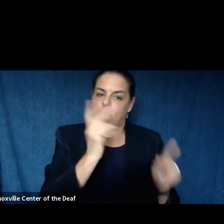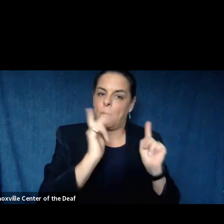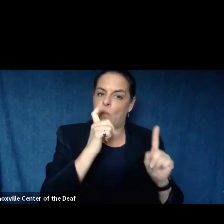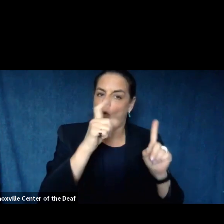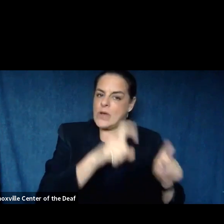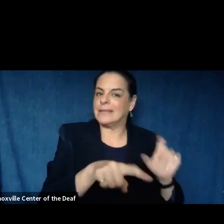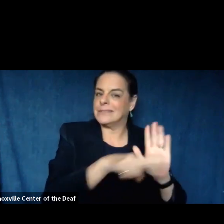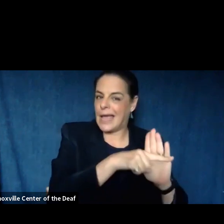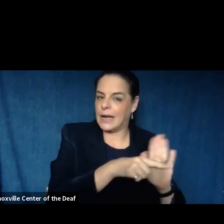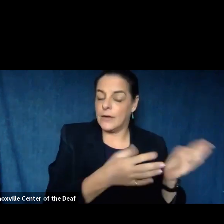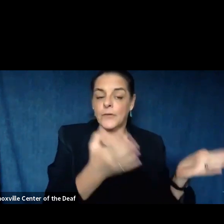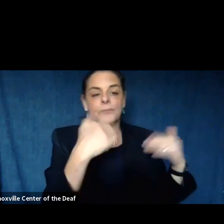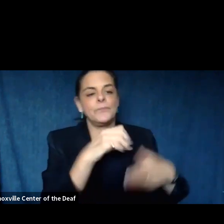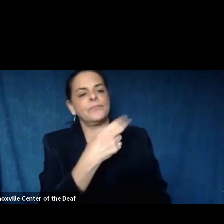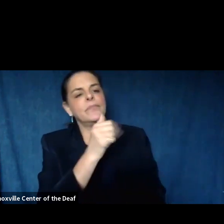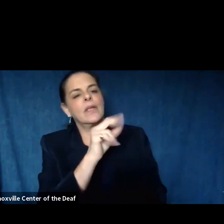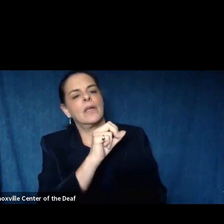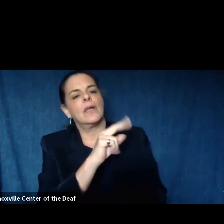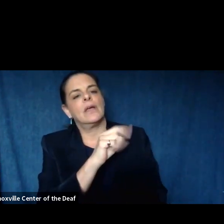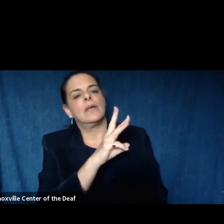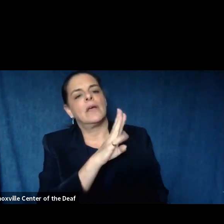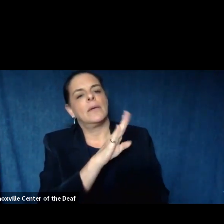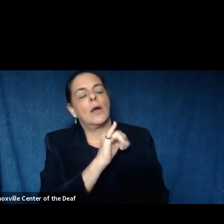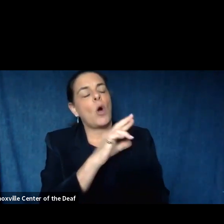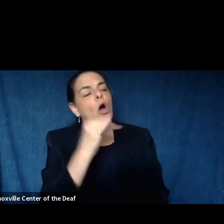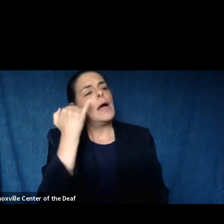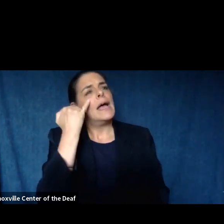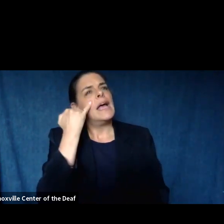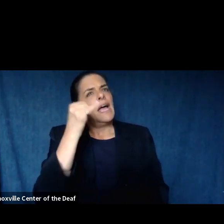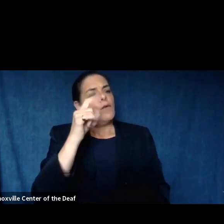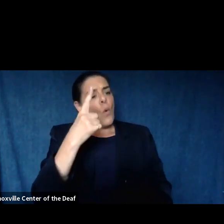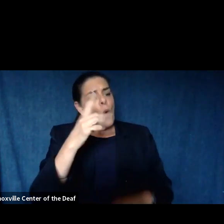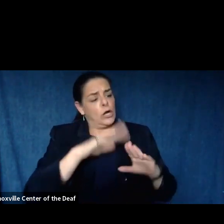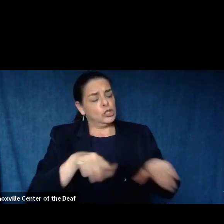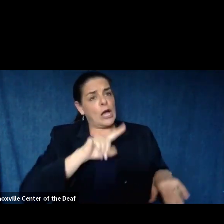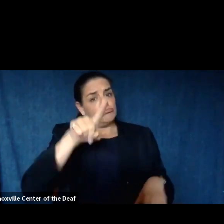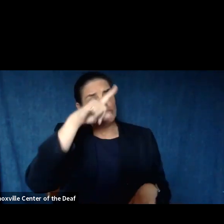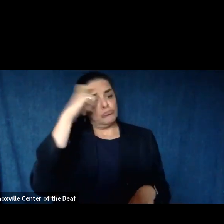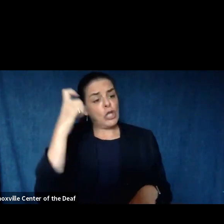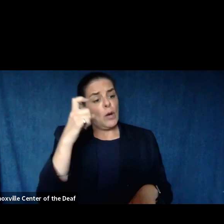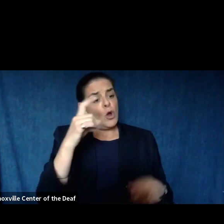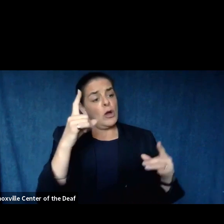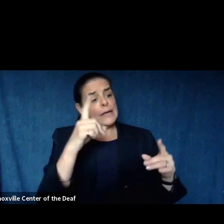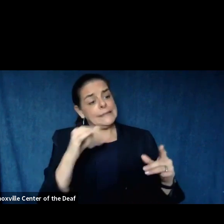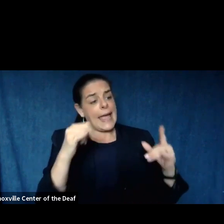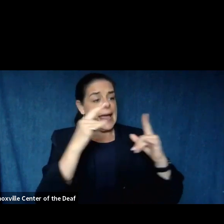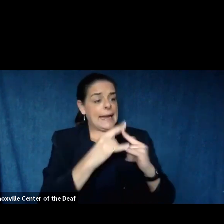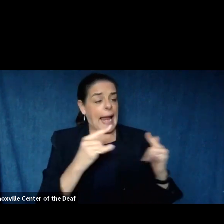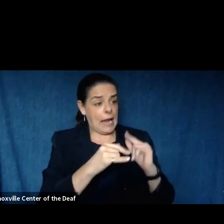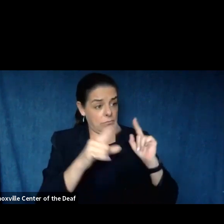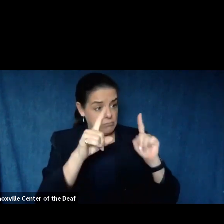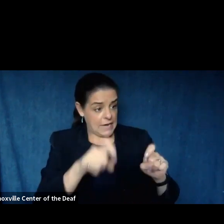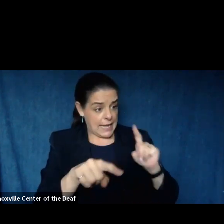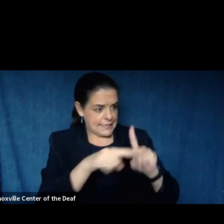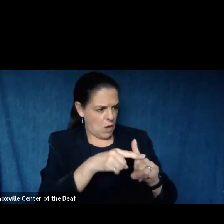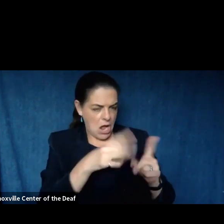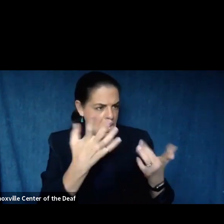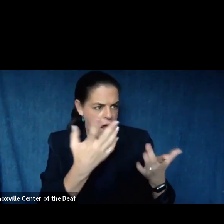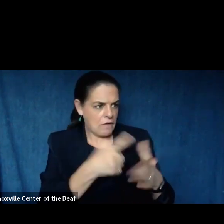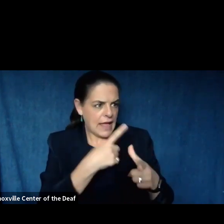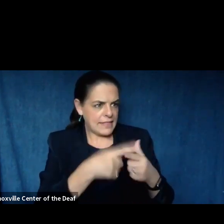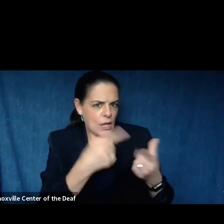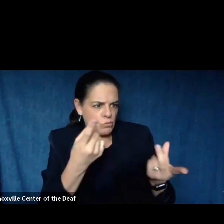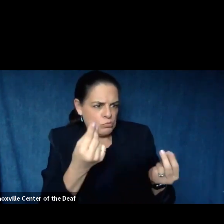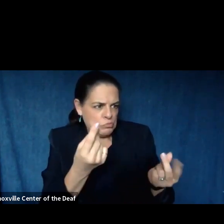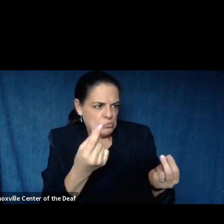with WBIR, if a child at a summer day camp tests positive, what would KCHD's recommendation be to camp operators? And is